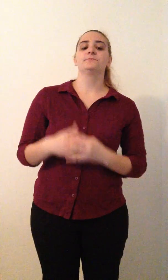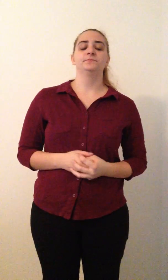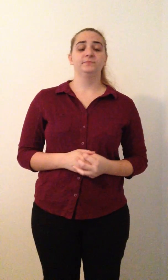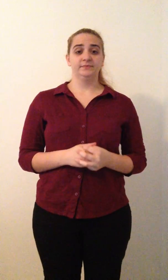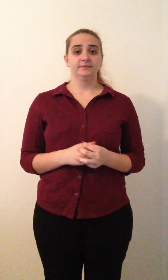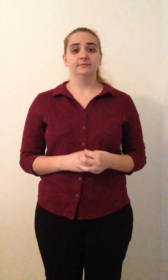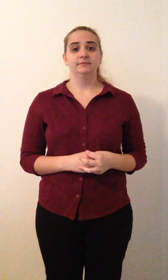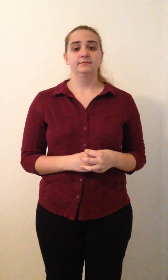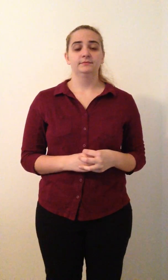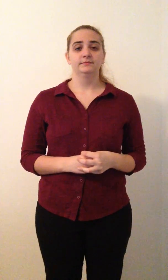handle.